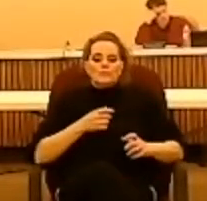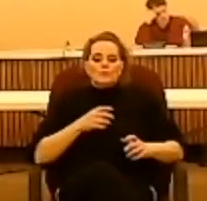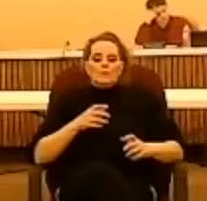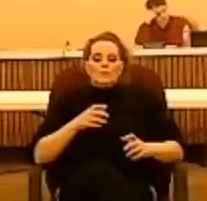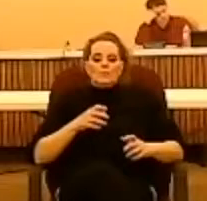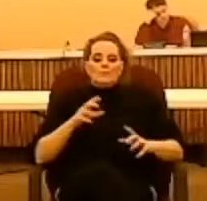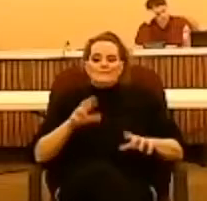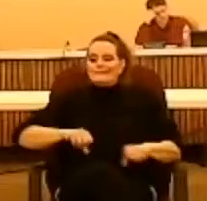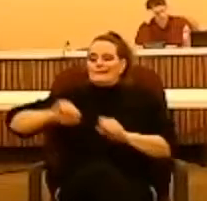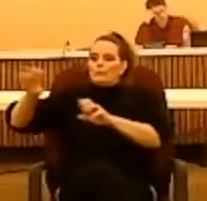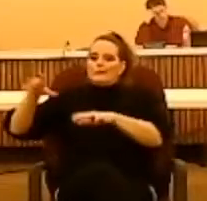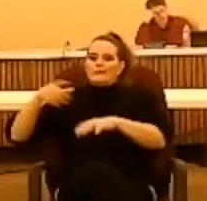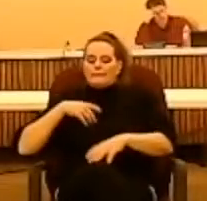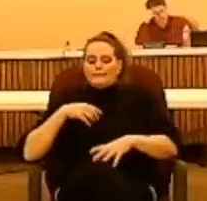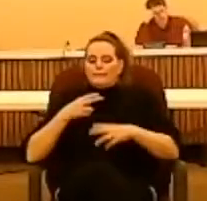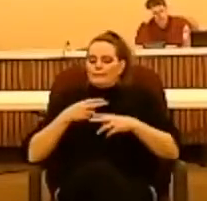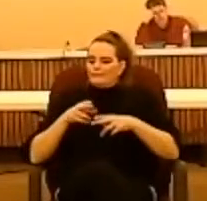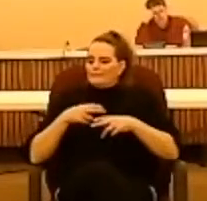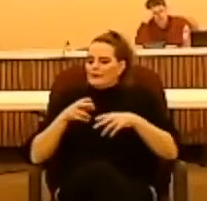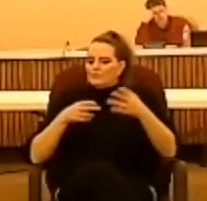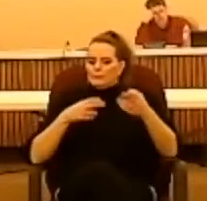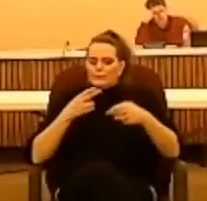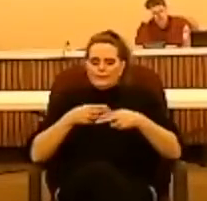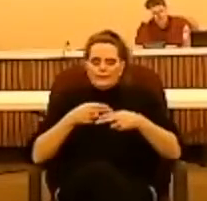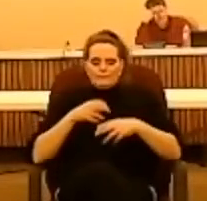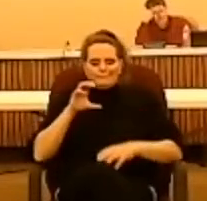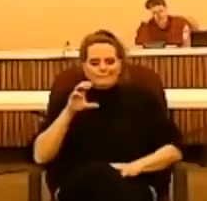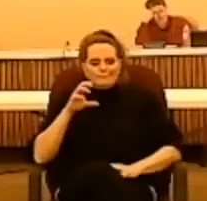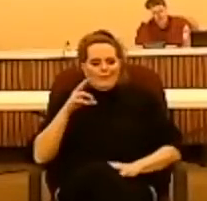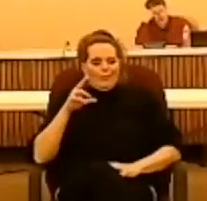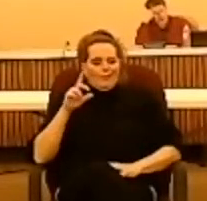temporary, I can't even call it a culvert,